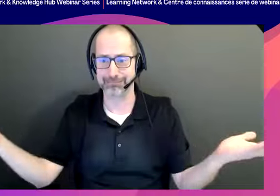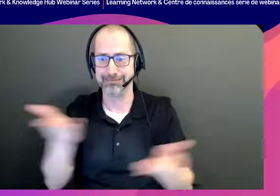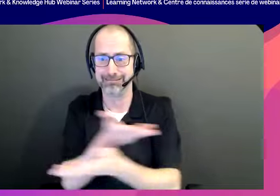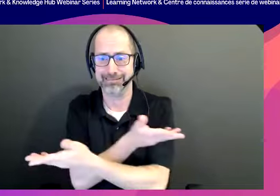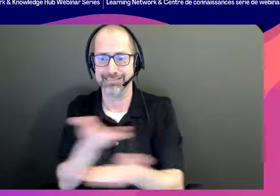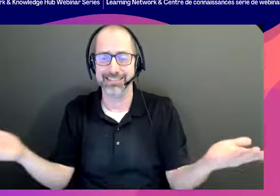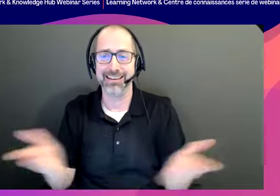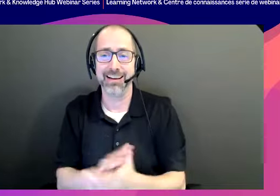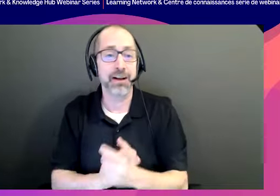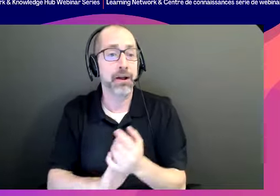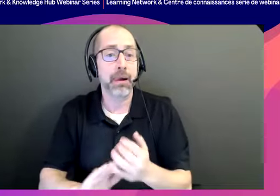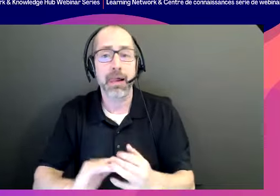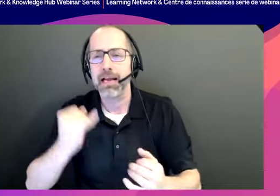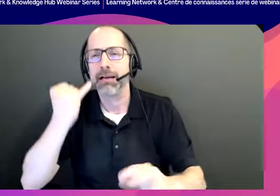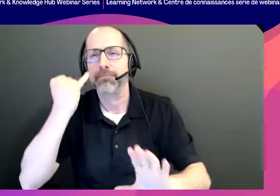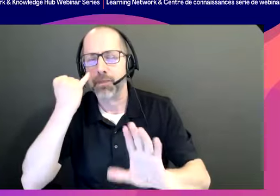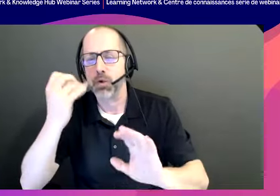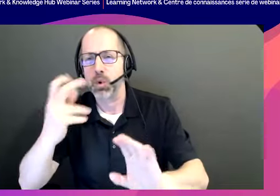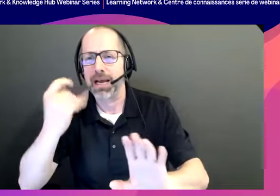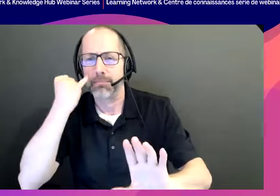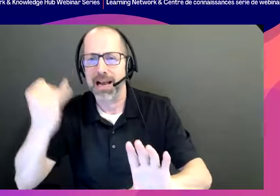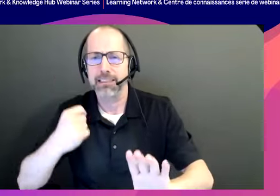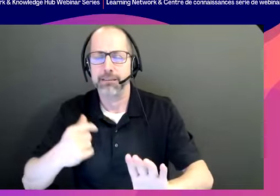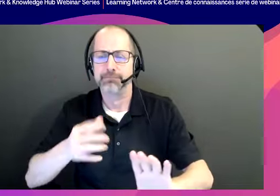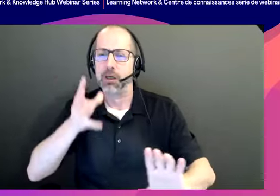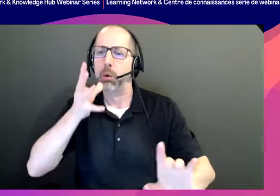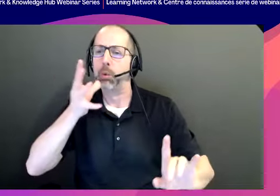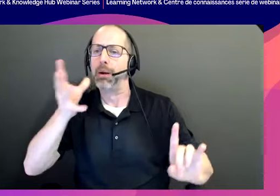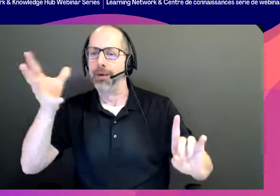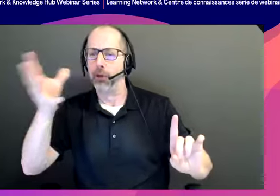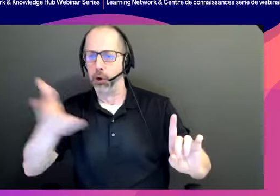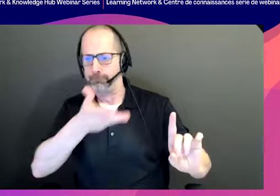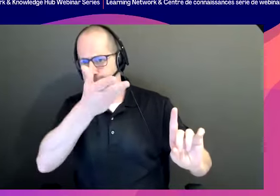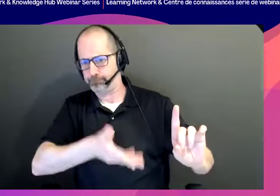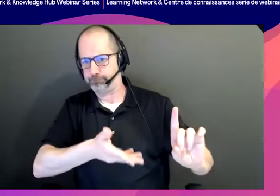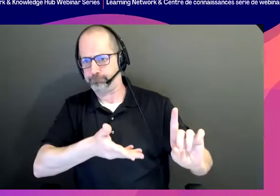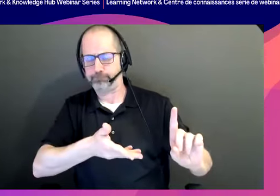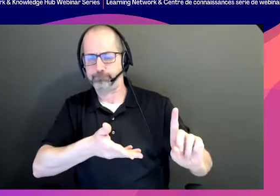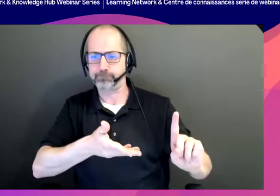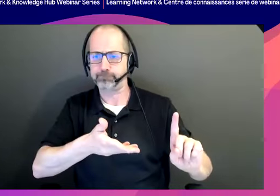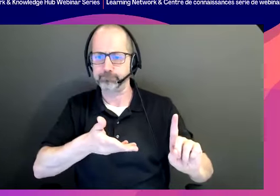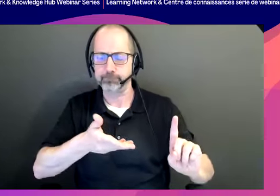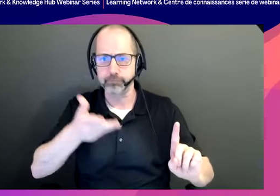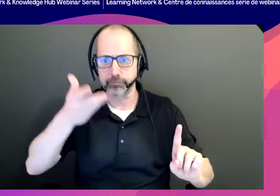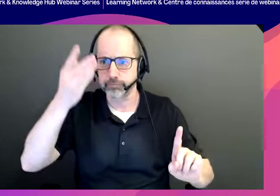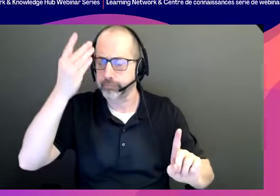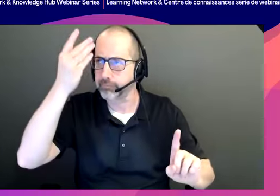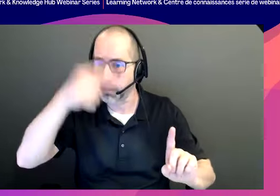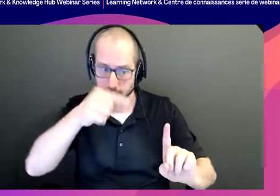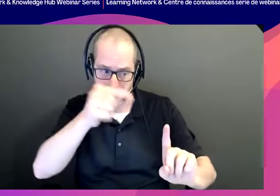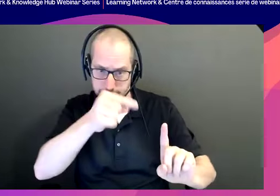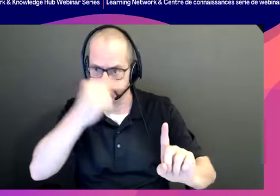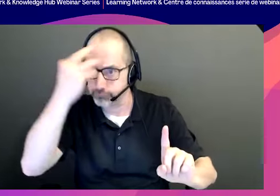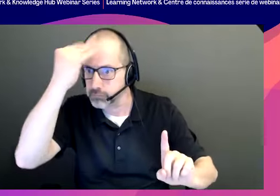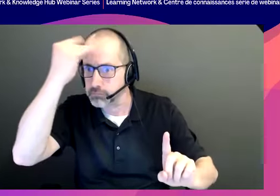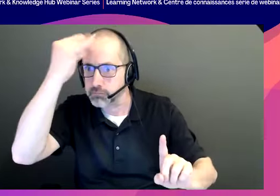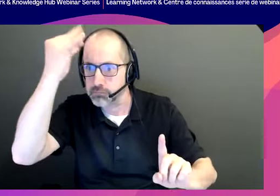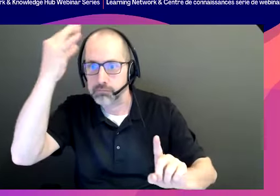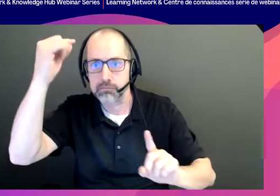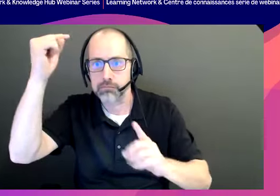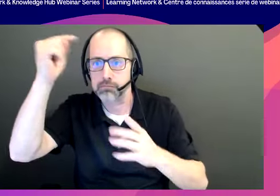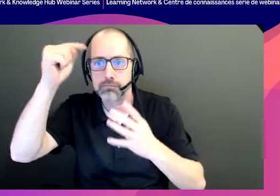So can you imagine being a grandmother and having these kind of thoughts? It could